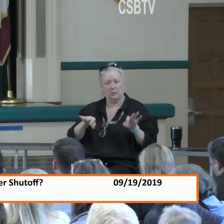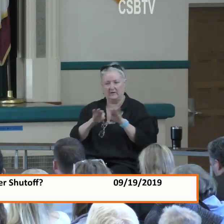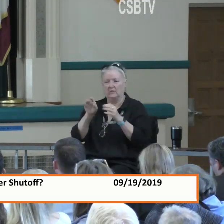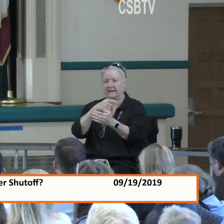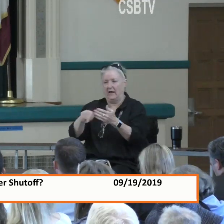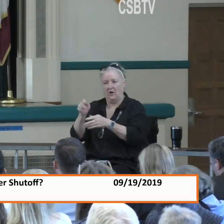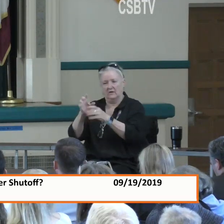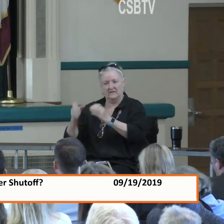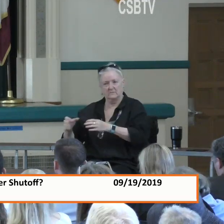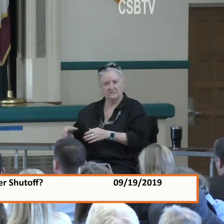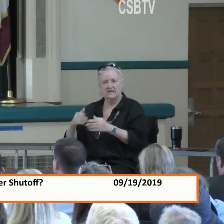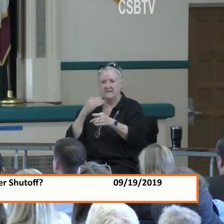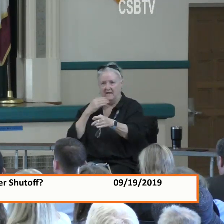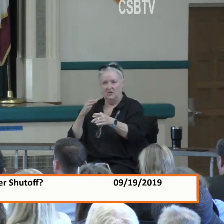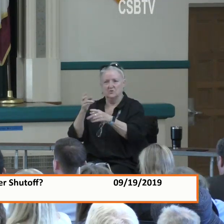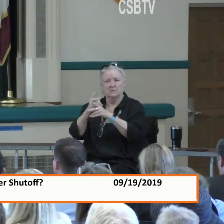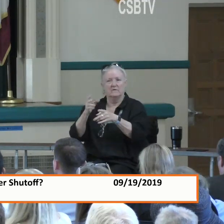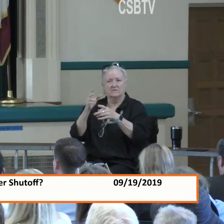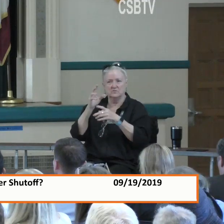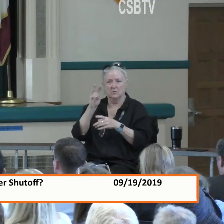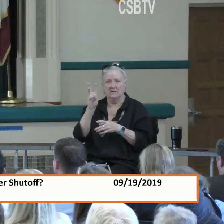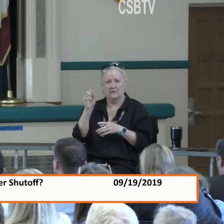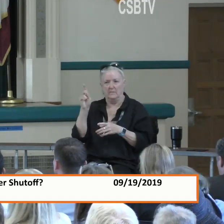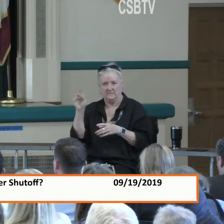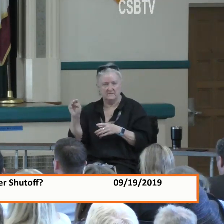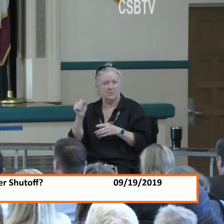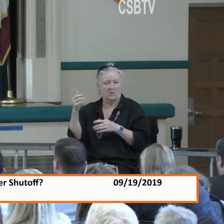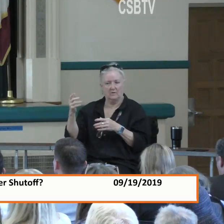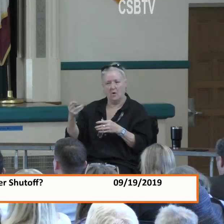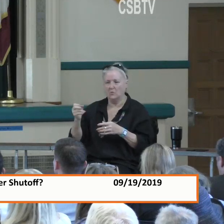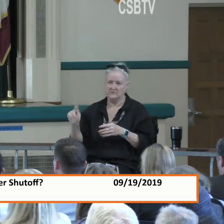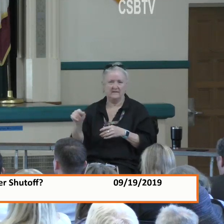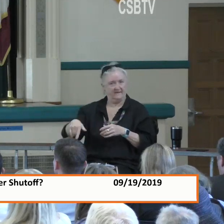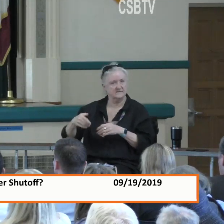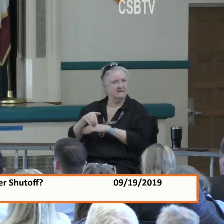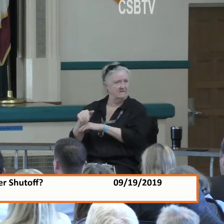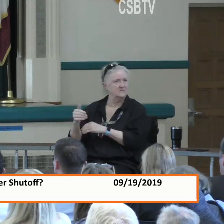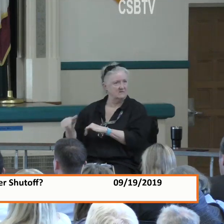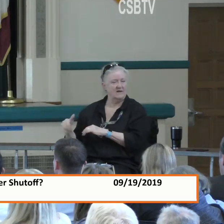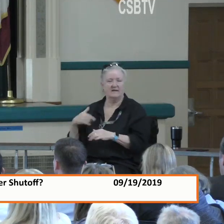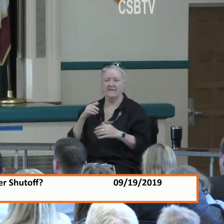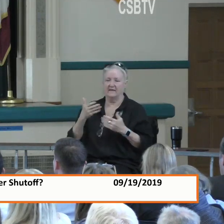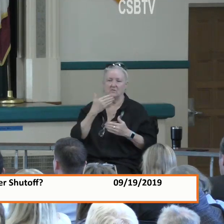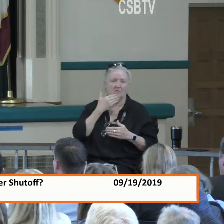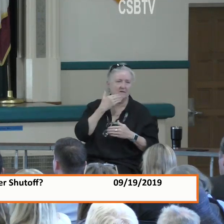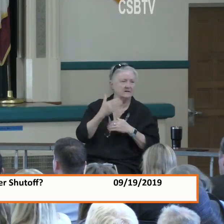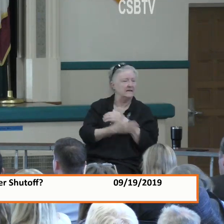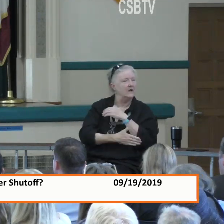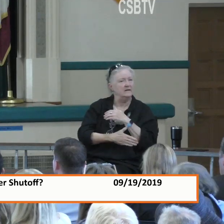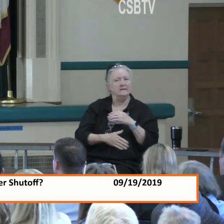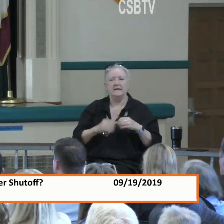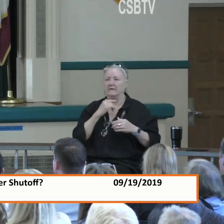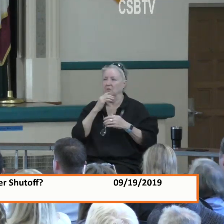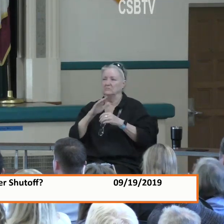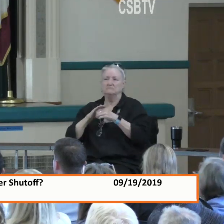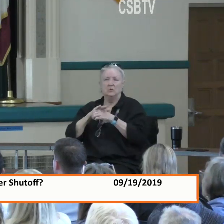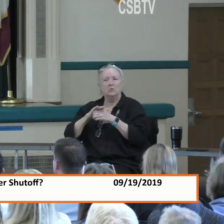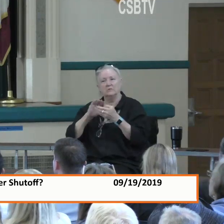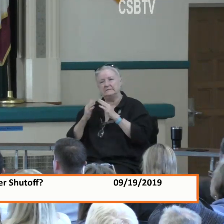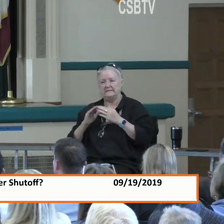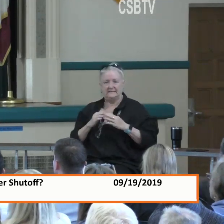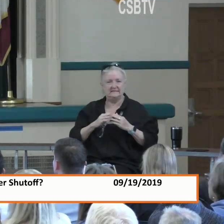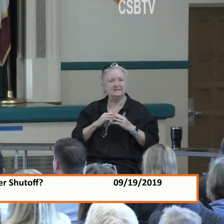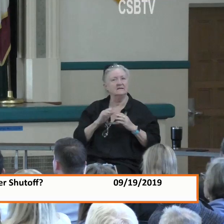Supervisor Williams, for hosting this event tonight. Thank you to the county and our local cities, incredible partnership. You're in